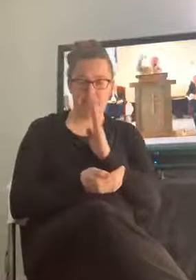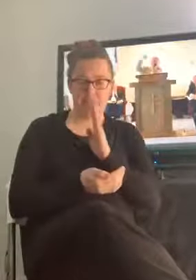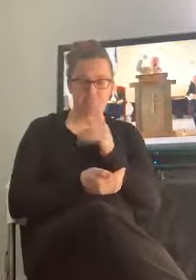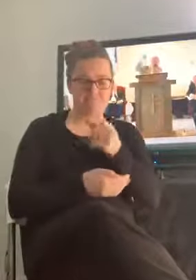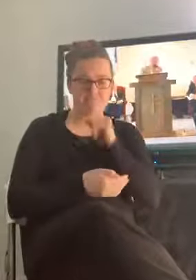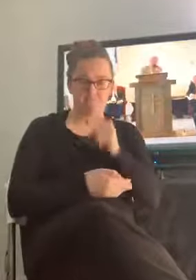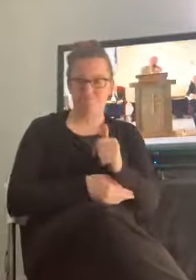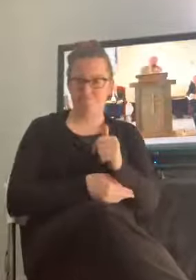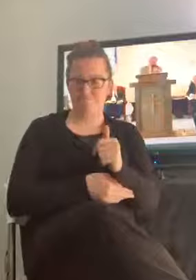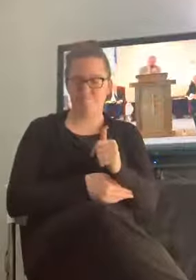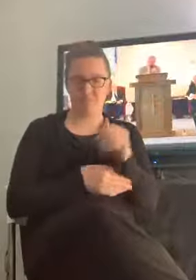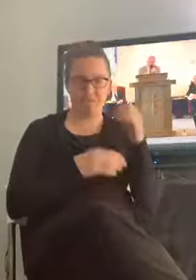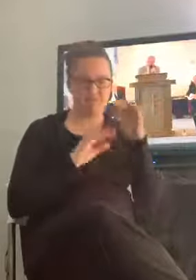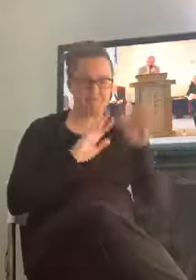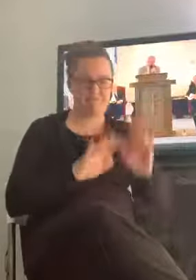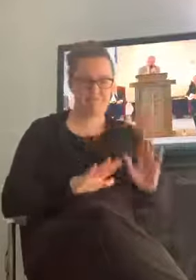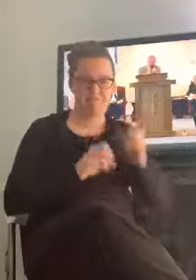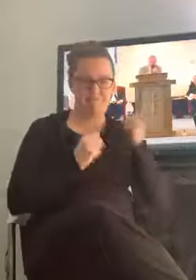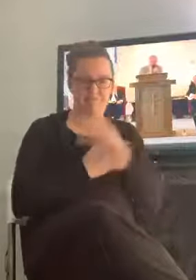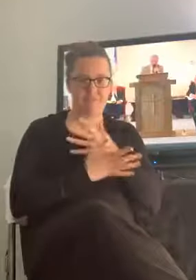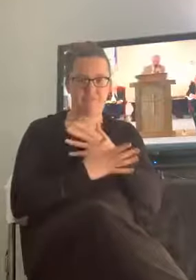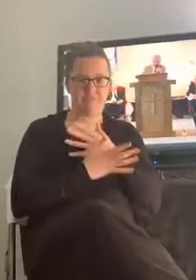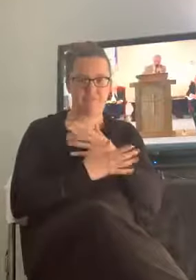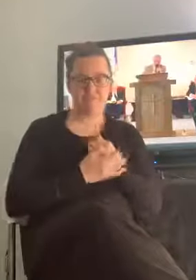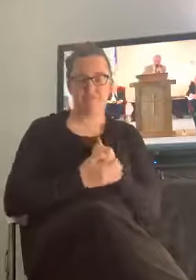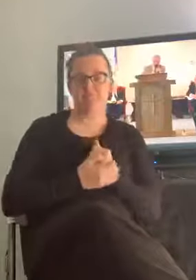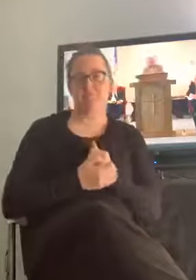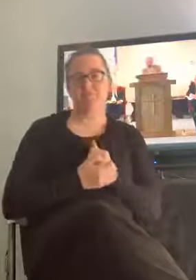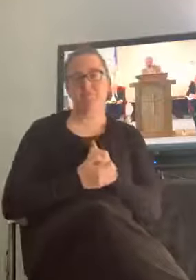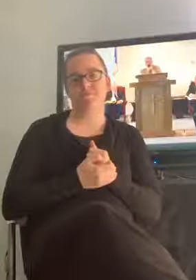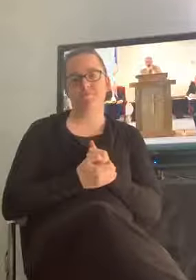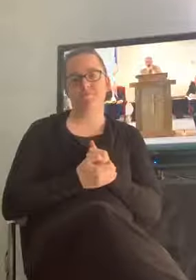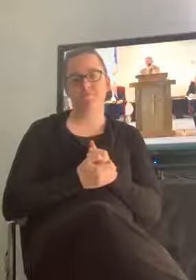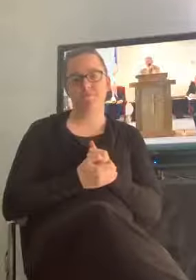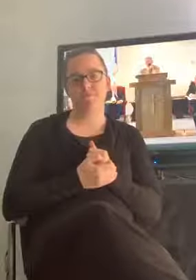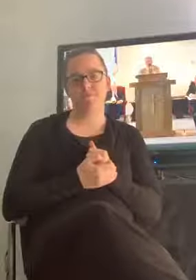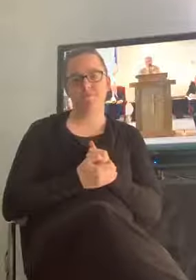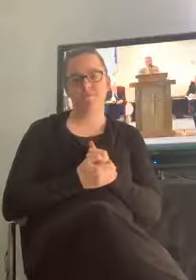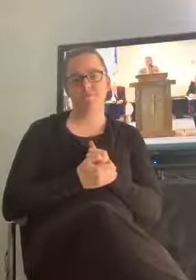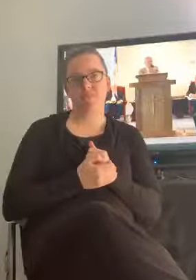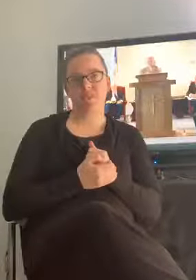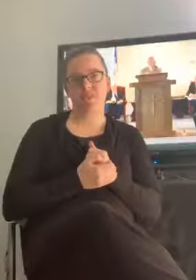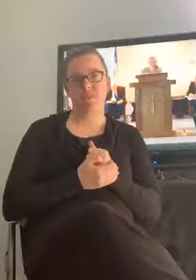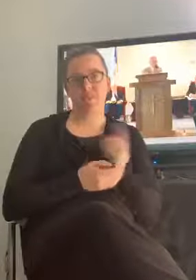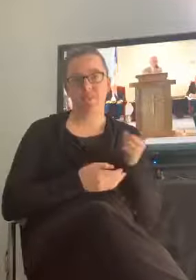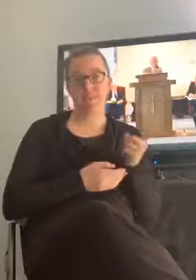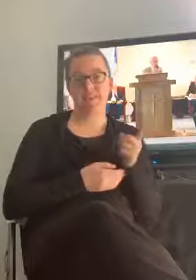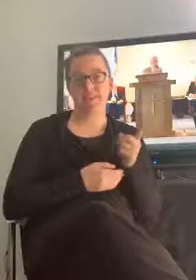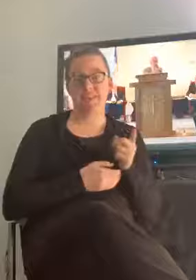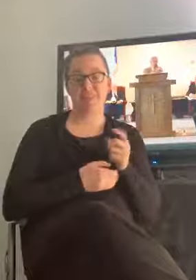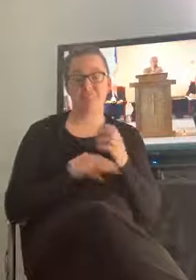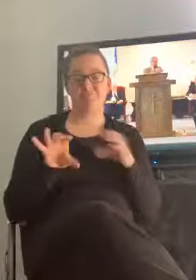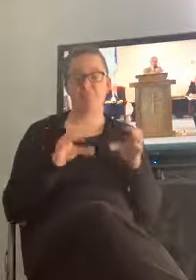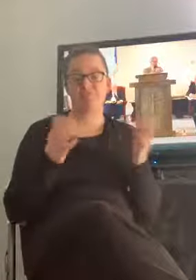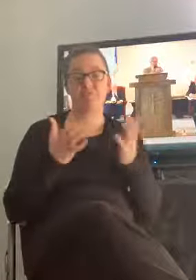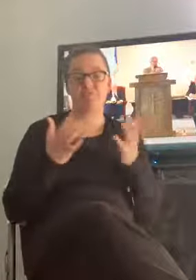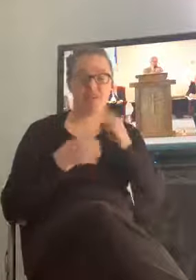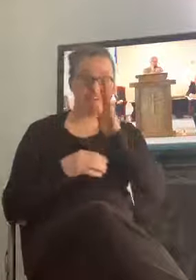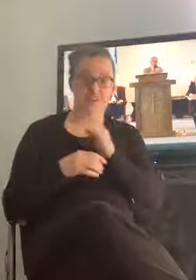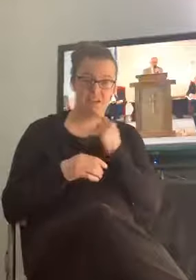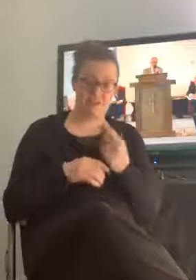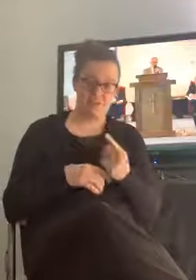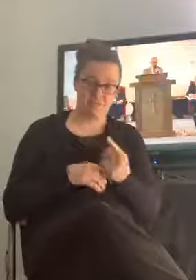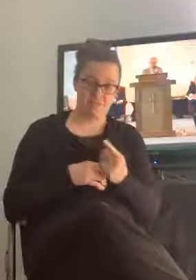need to be fearful. You don't need to be dismayed. Amen. And they did what God told them to do.